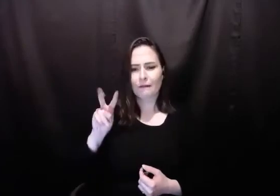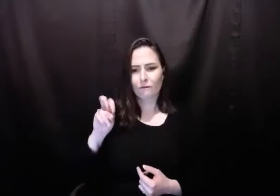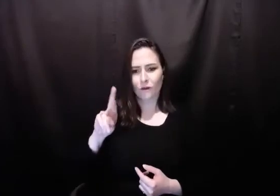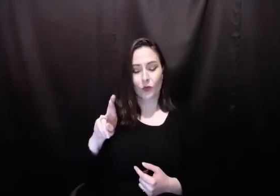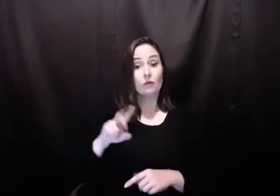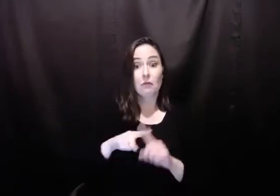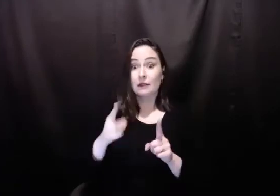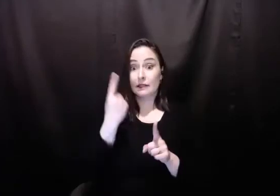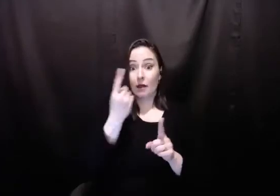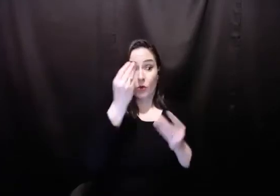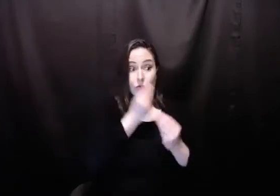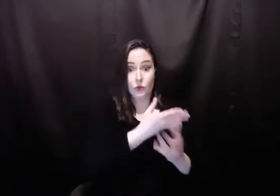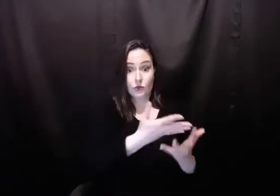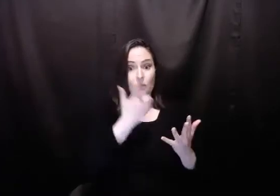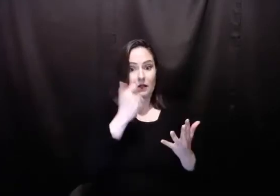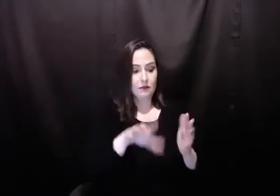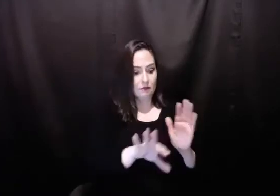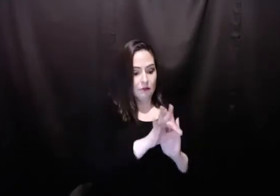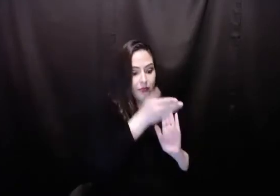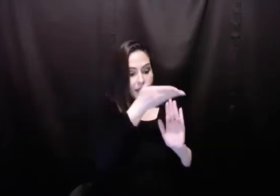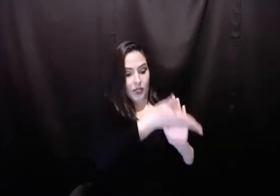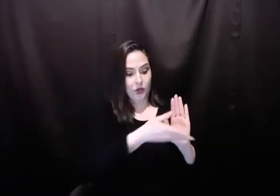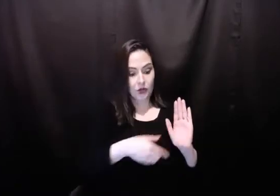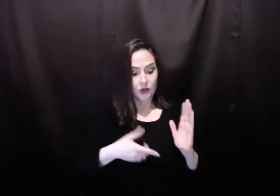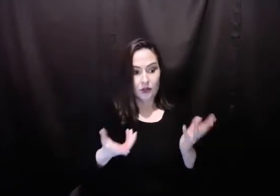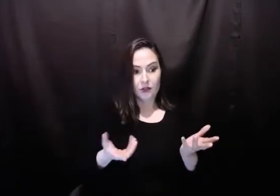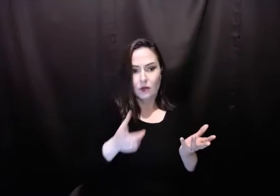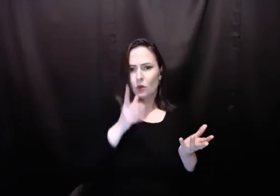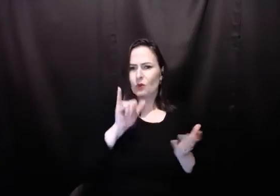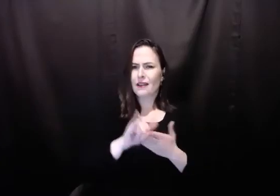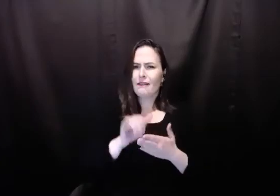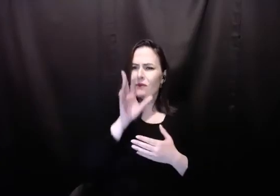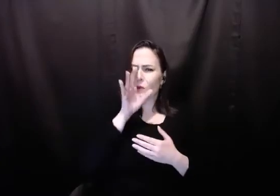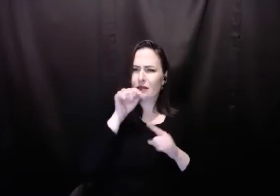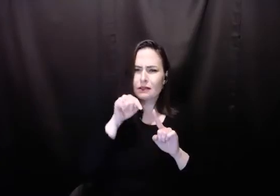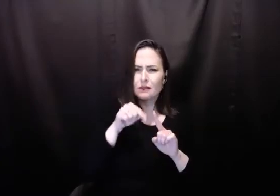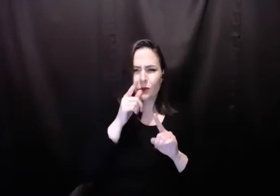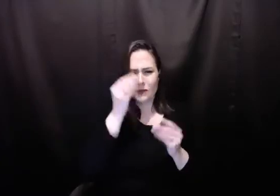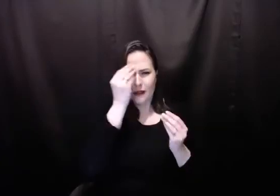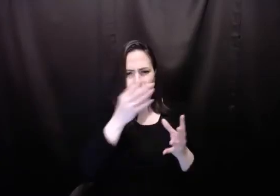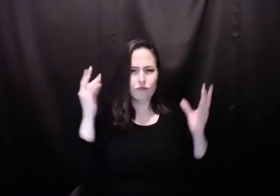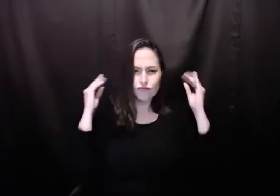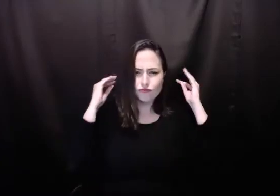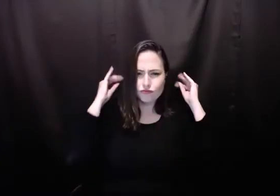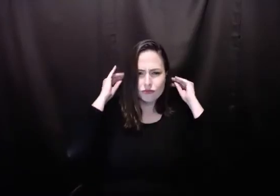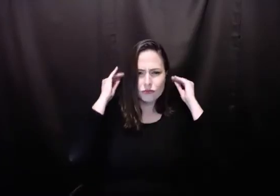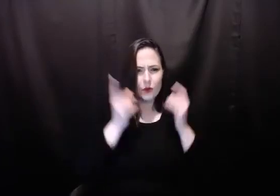that? I feel like I'm disjointed and all over the place. I'll tell you this, though. For the 20 years that I did